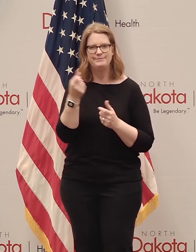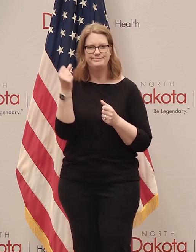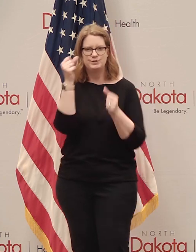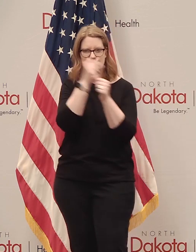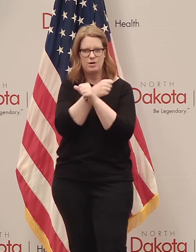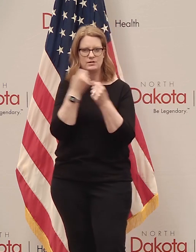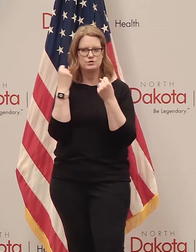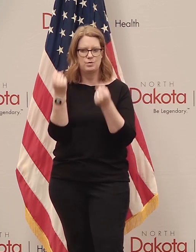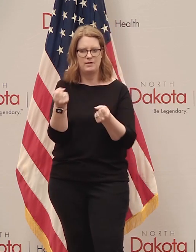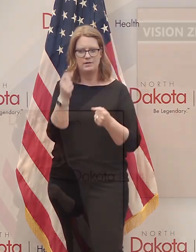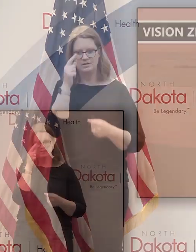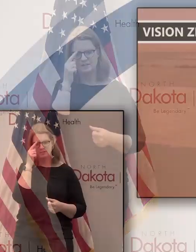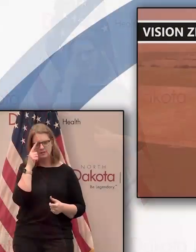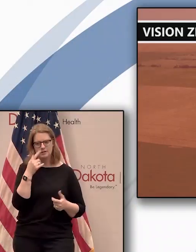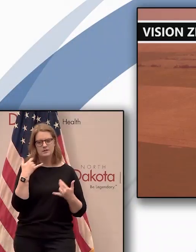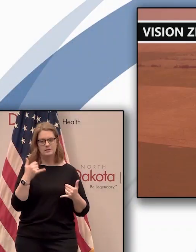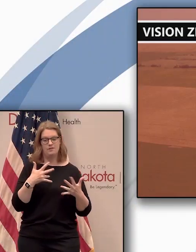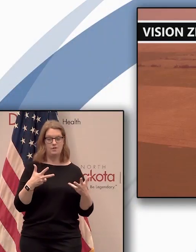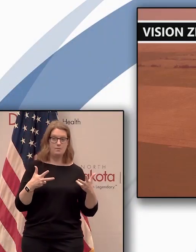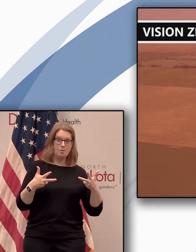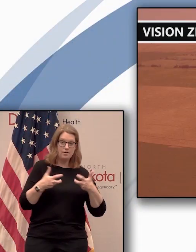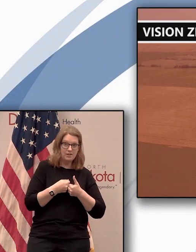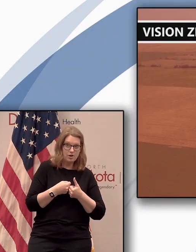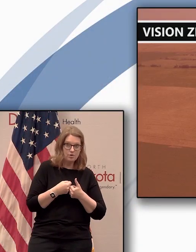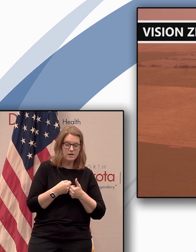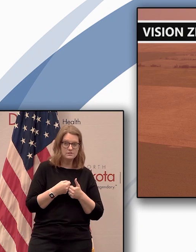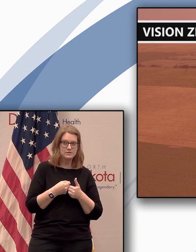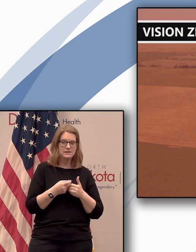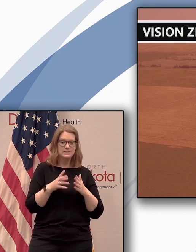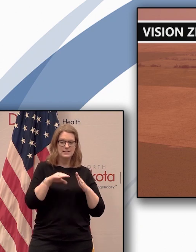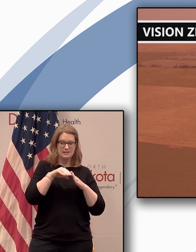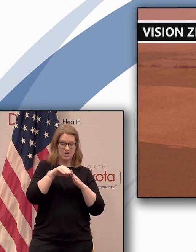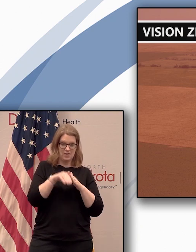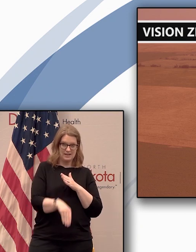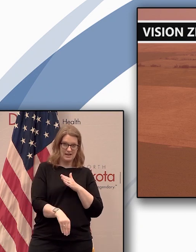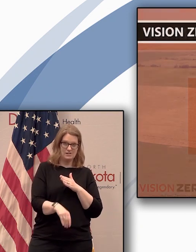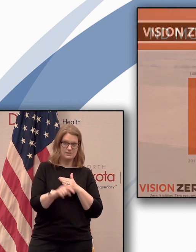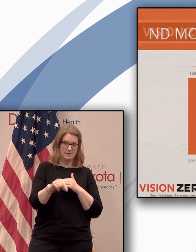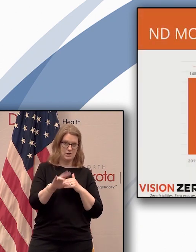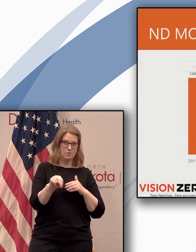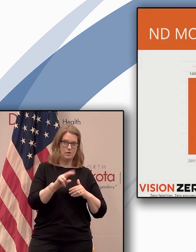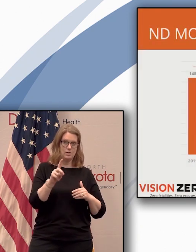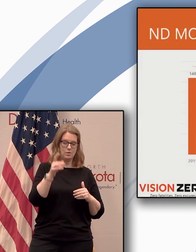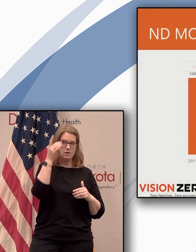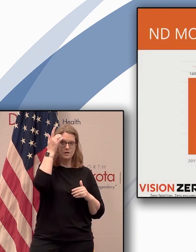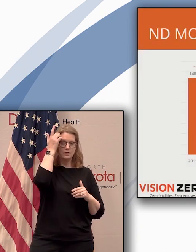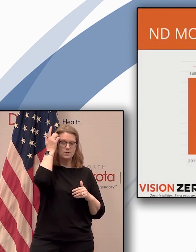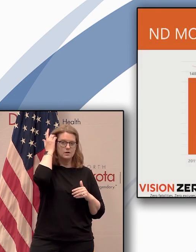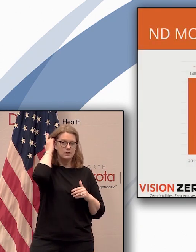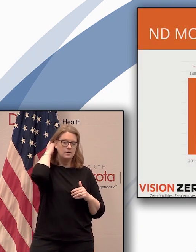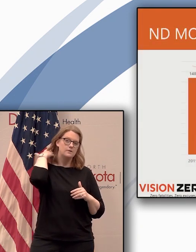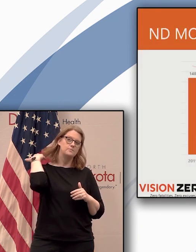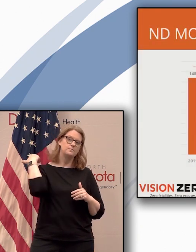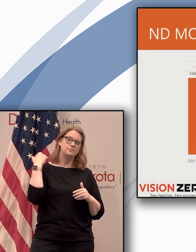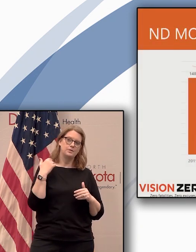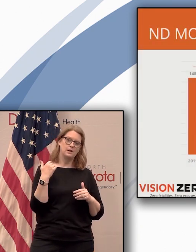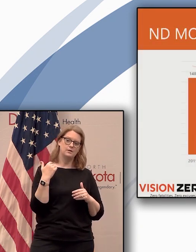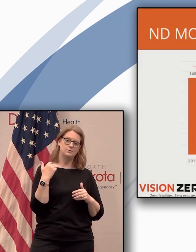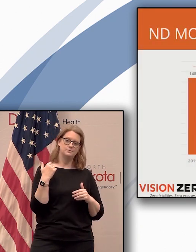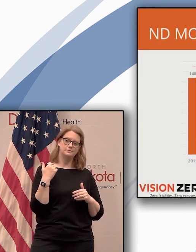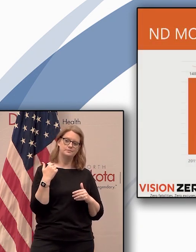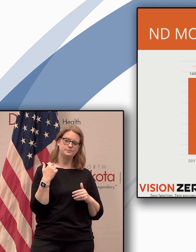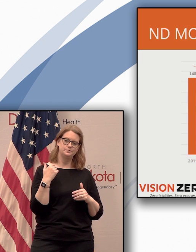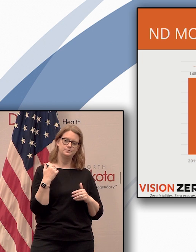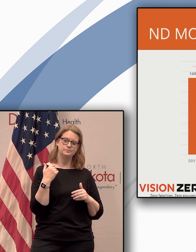know that from motor vehicle crashes, again, are on the downslope in North Dakota because of the limited number